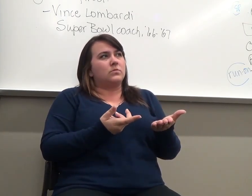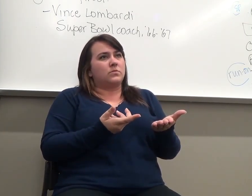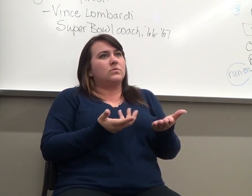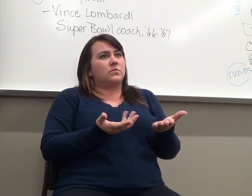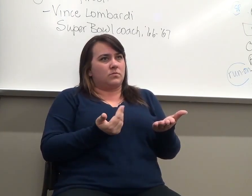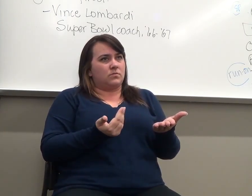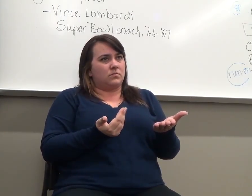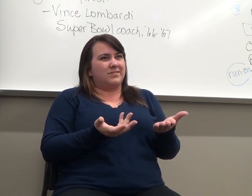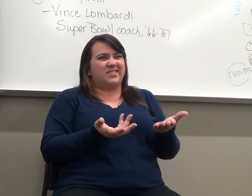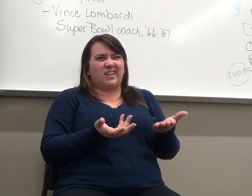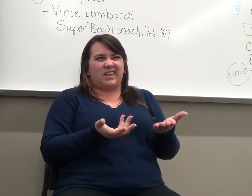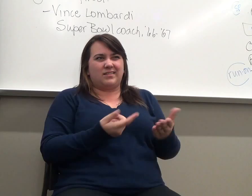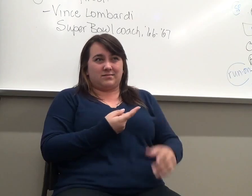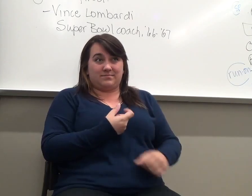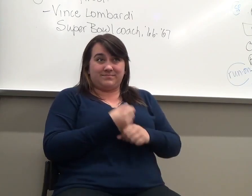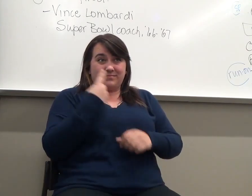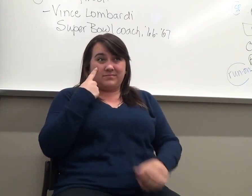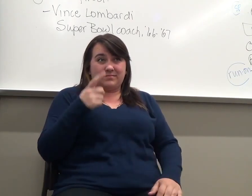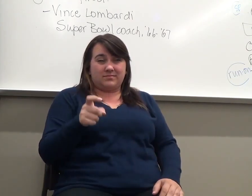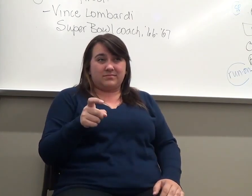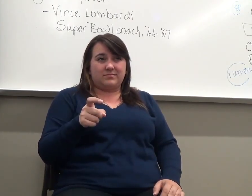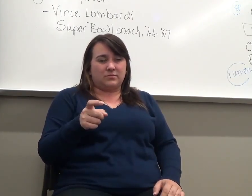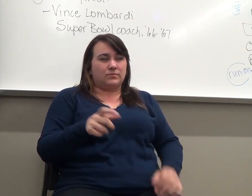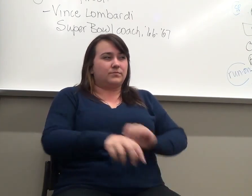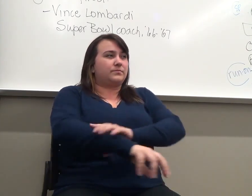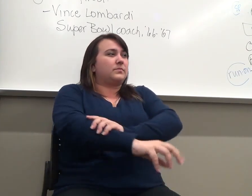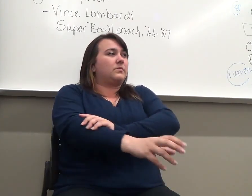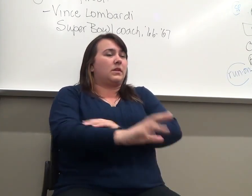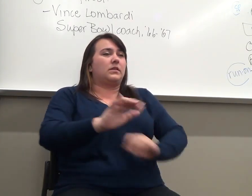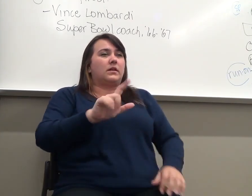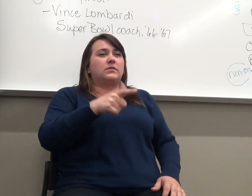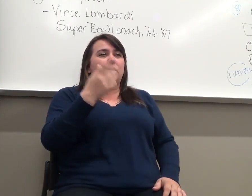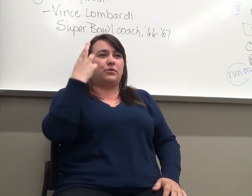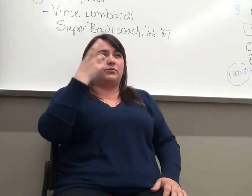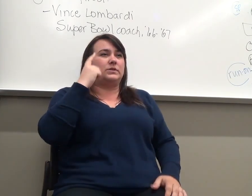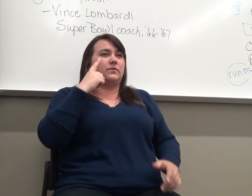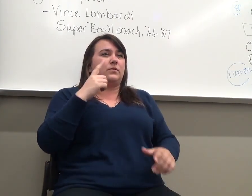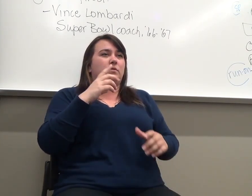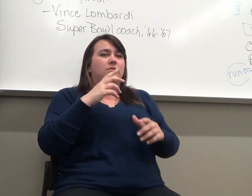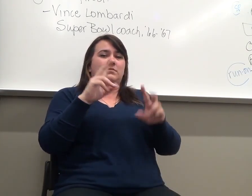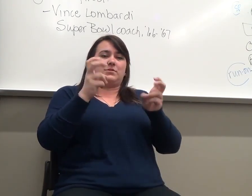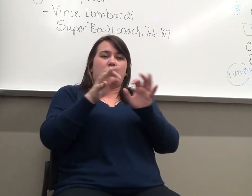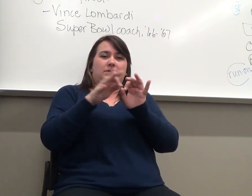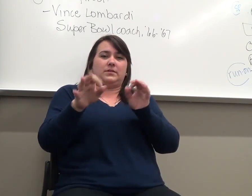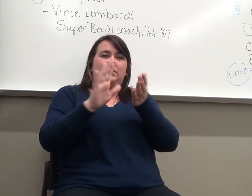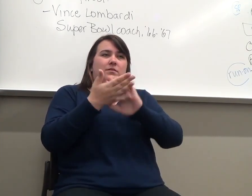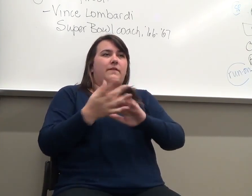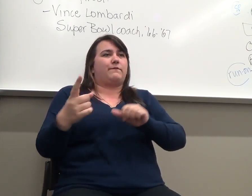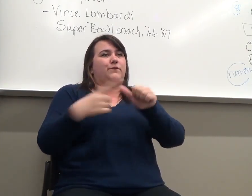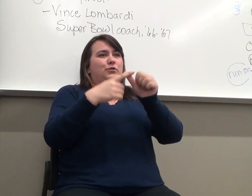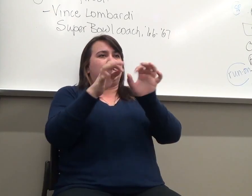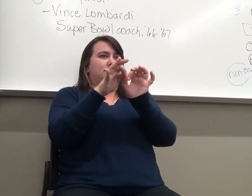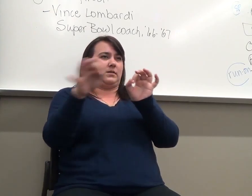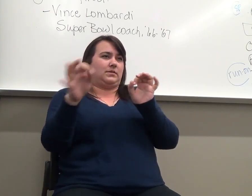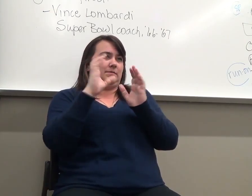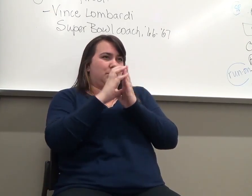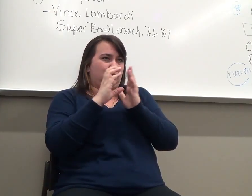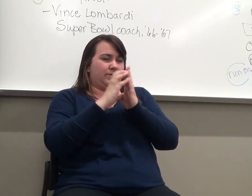what academic writing is all about. Okay, so is this going to be easy